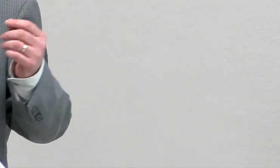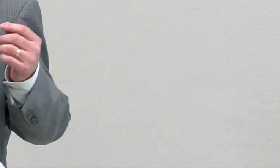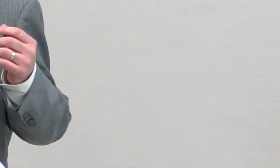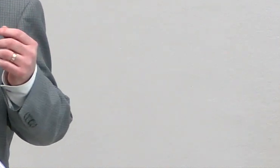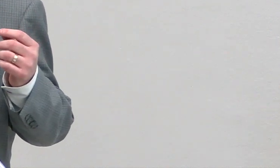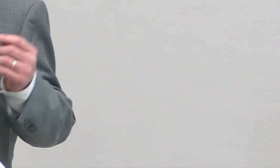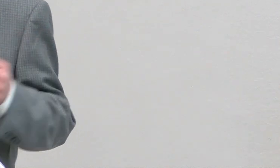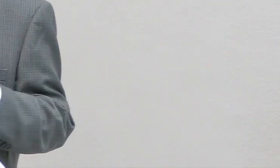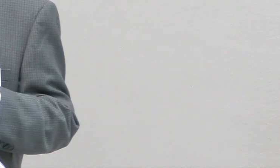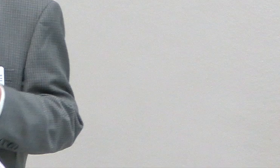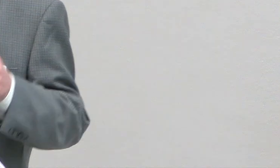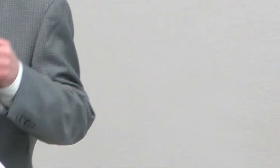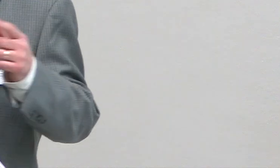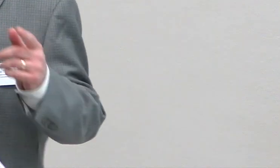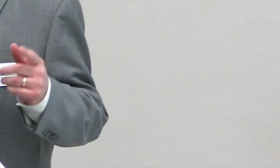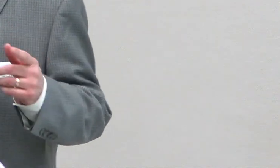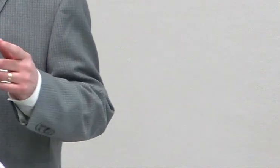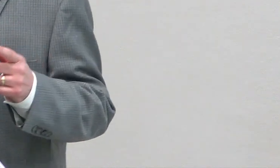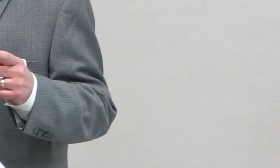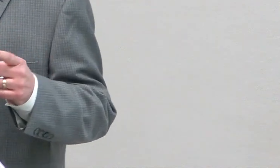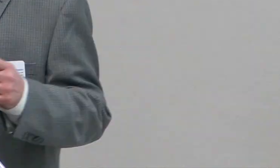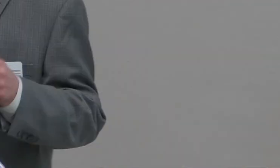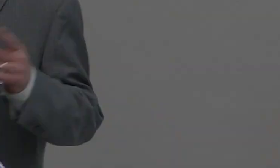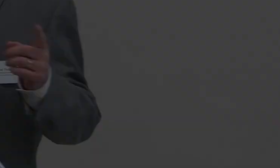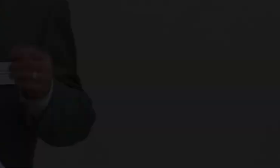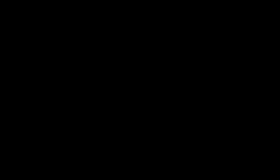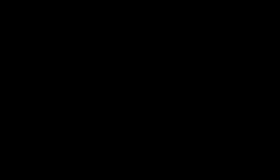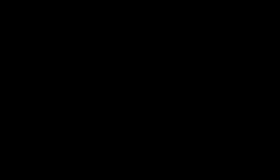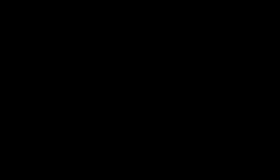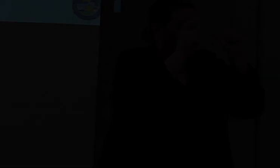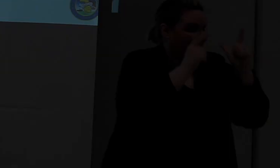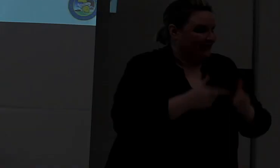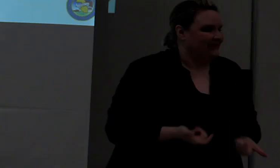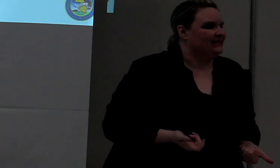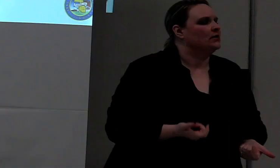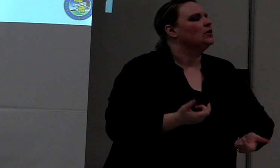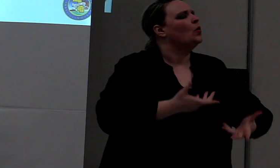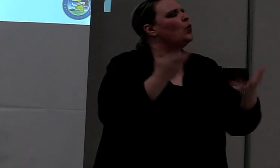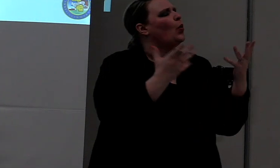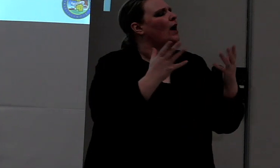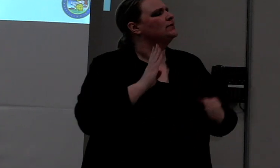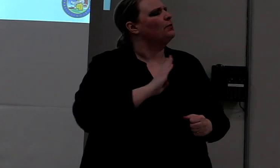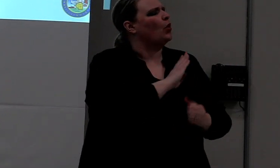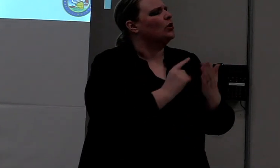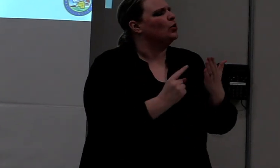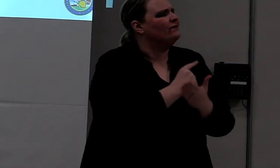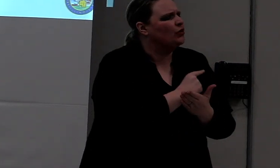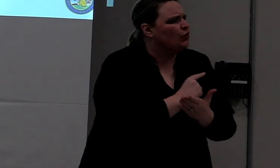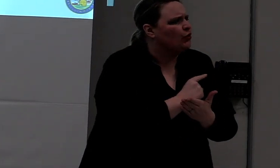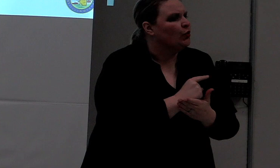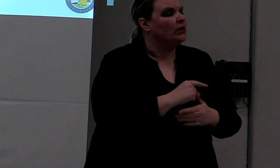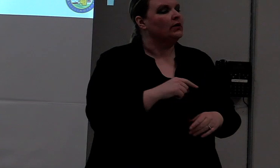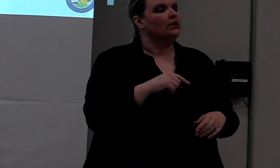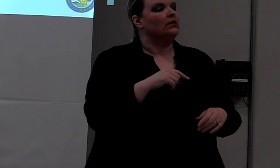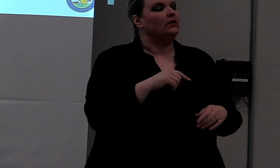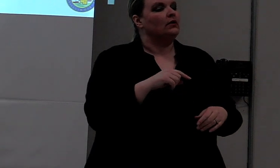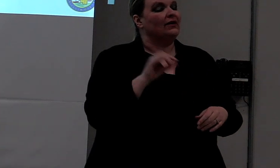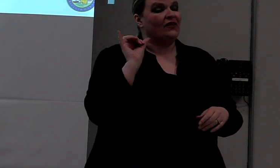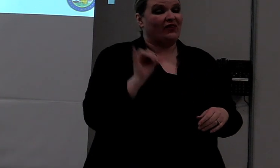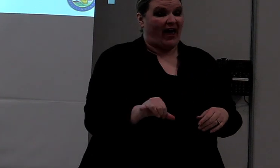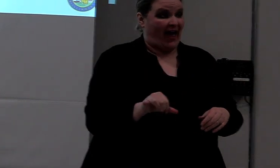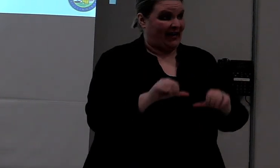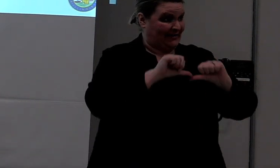and then you can take your individual questions to our analysts here. So what is the Board of Review? The Board of Review is